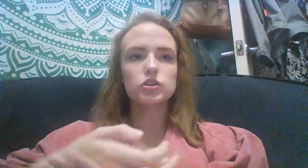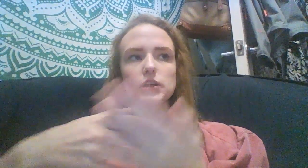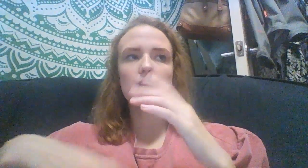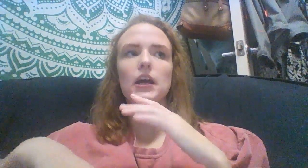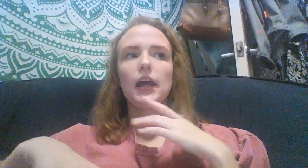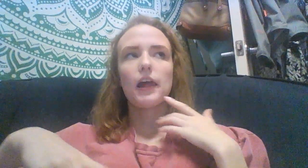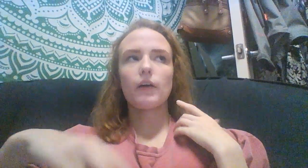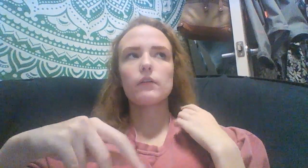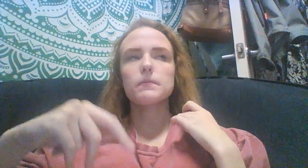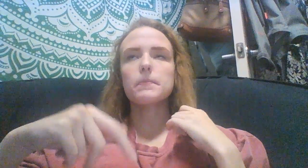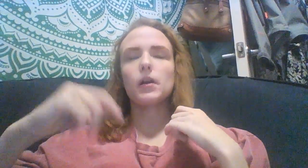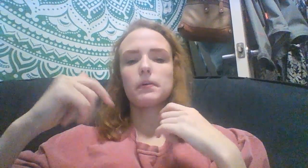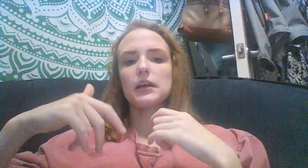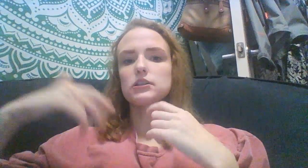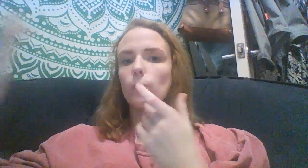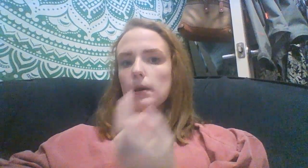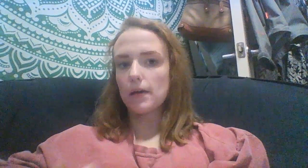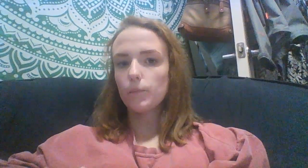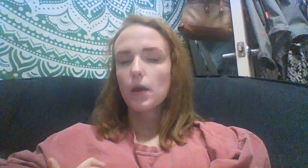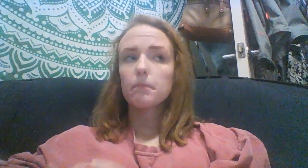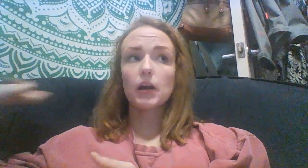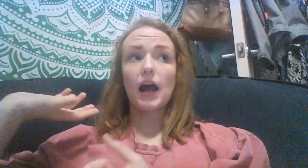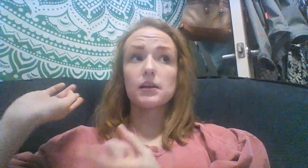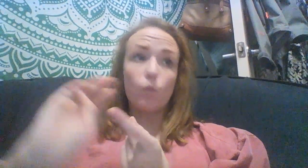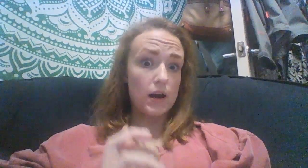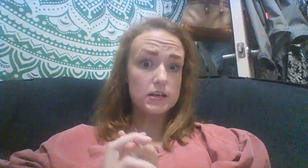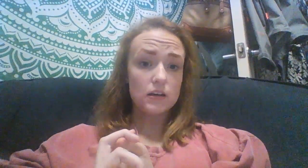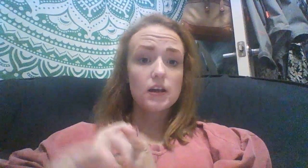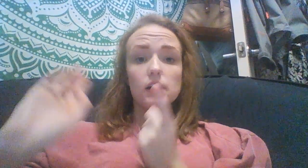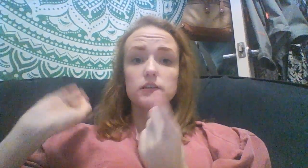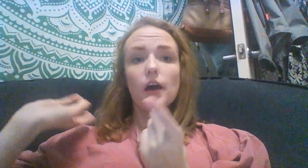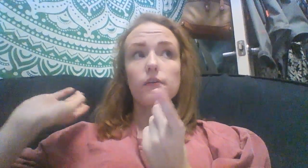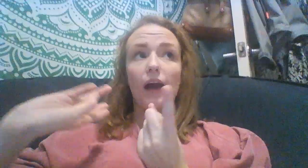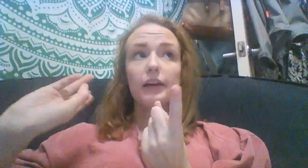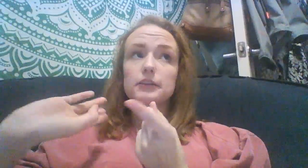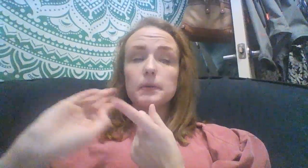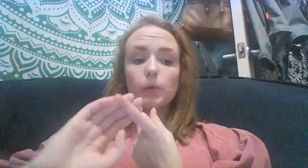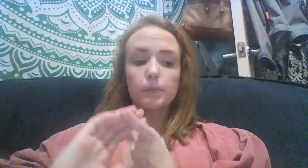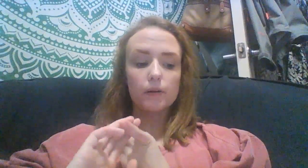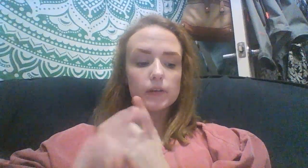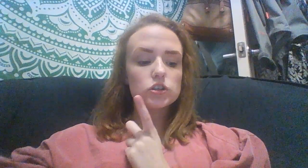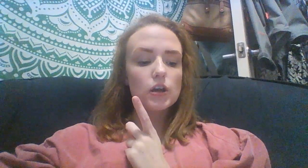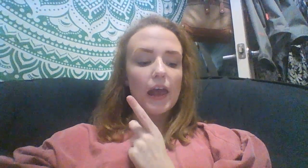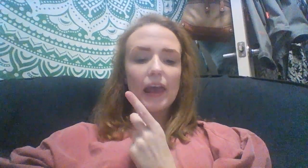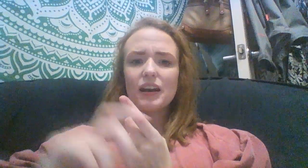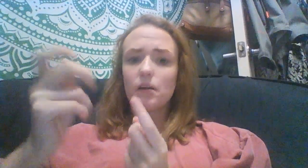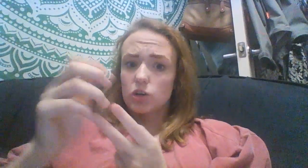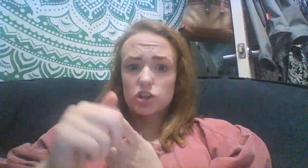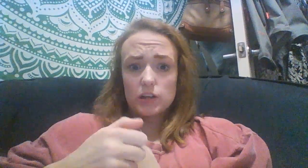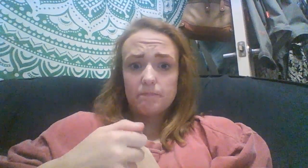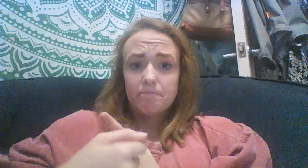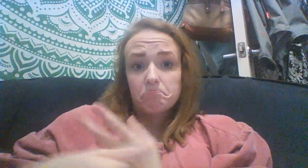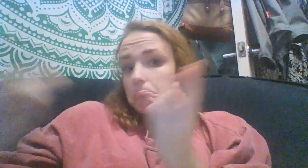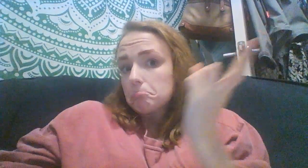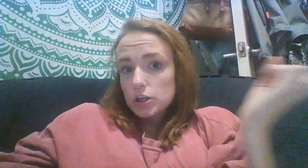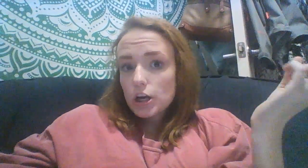than if I were to be put up against a white male. But I am white, so that gives me more privilege. And I'm Christian.